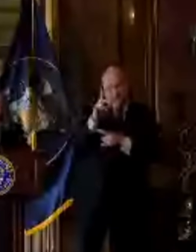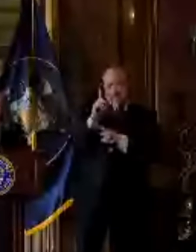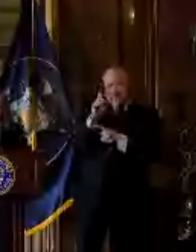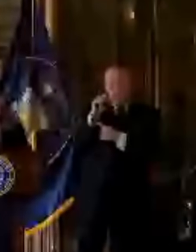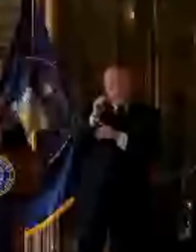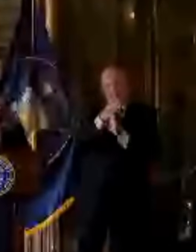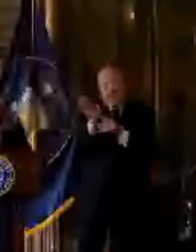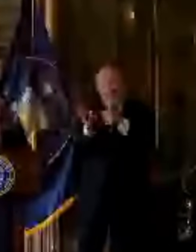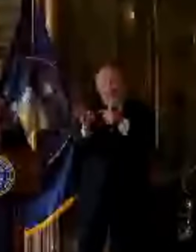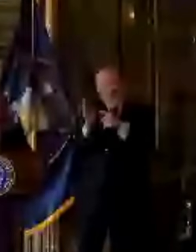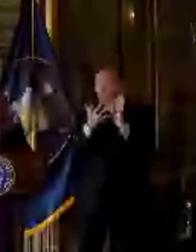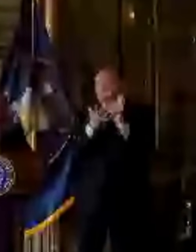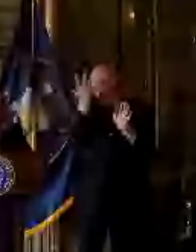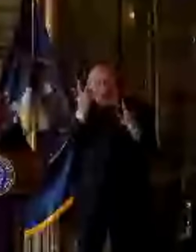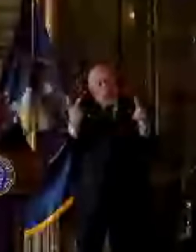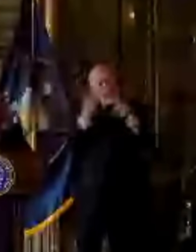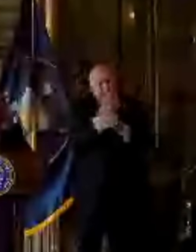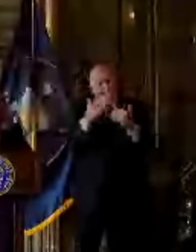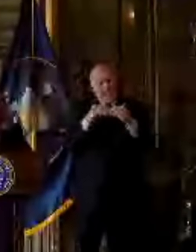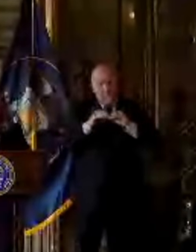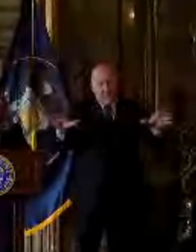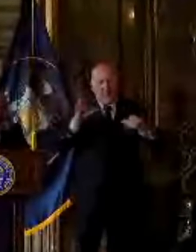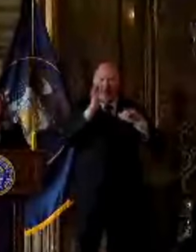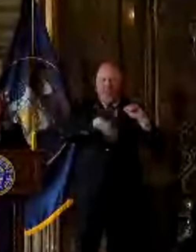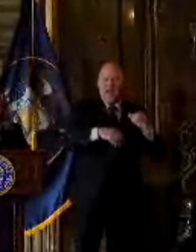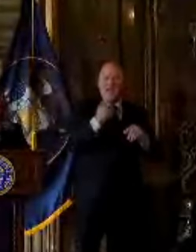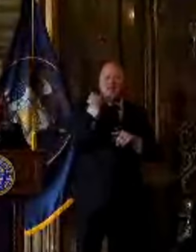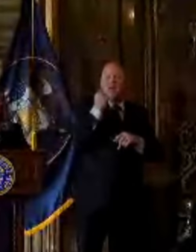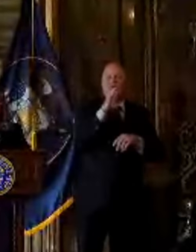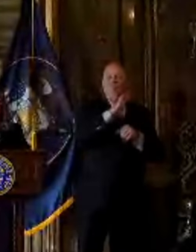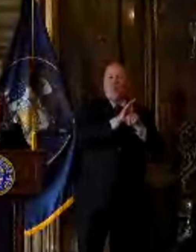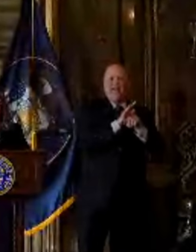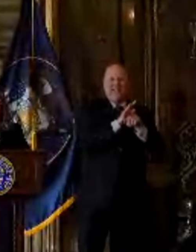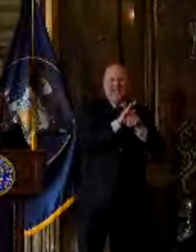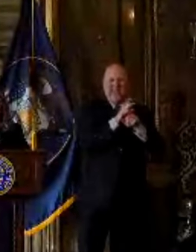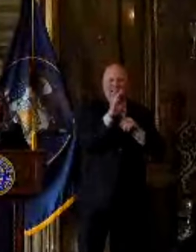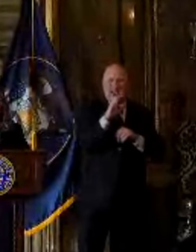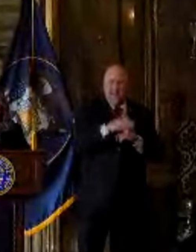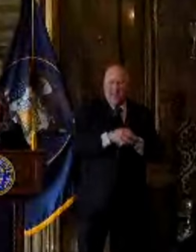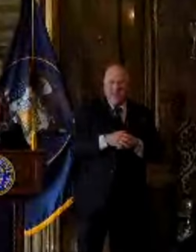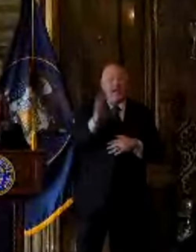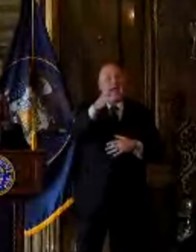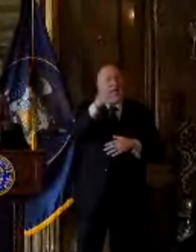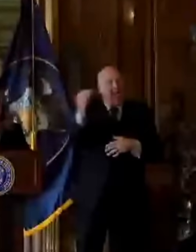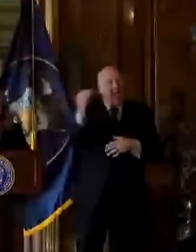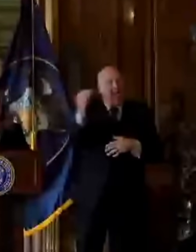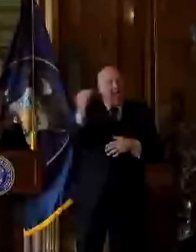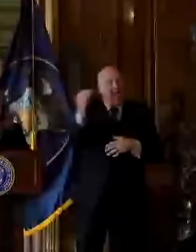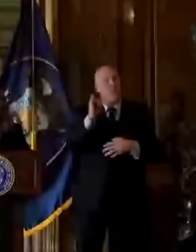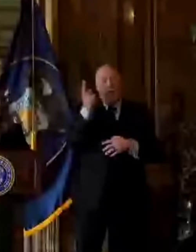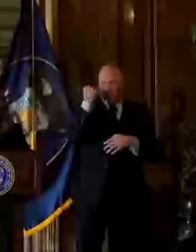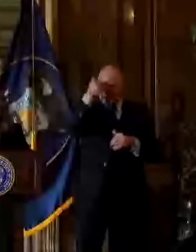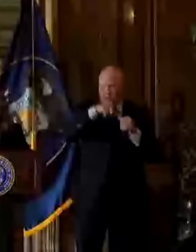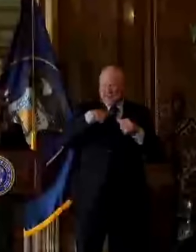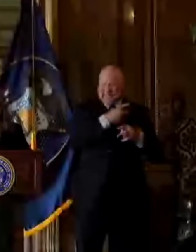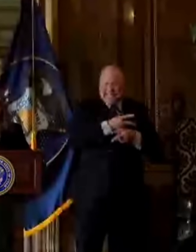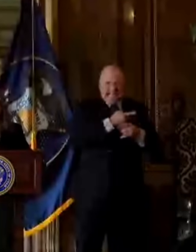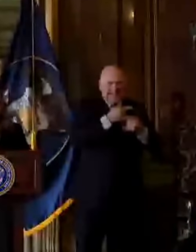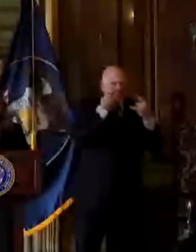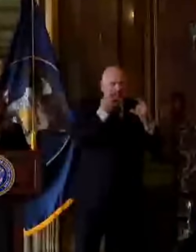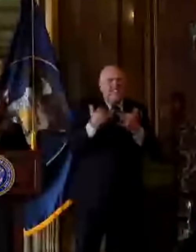Also, right now, children aged 12 to 17 are eligible to receive the COVID-19 vaccine. As of August 30th,